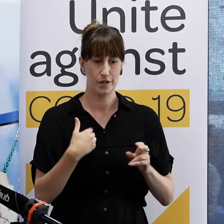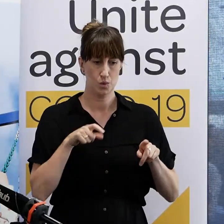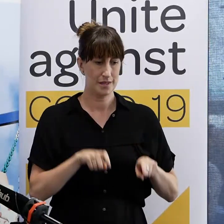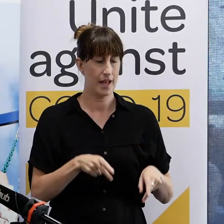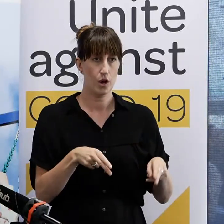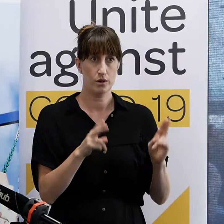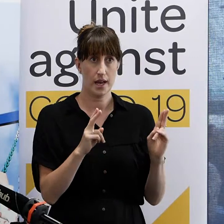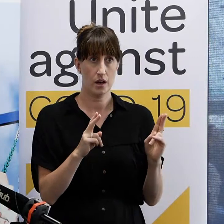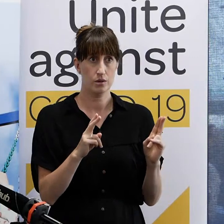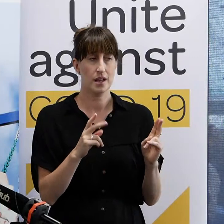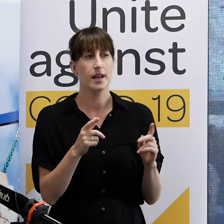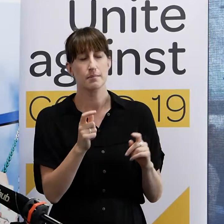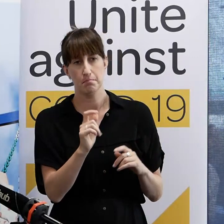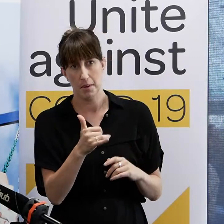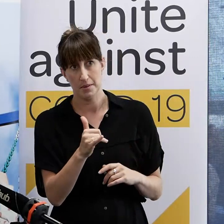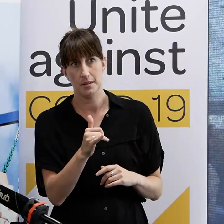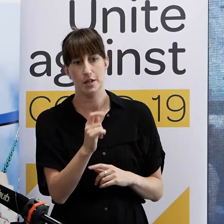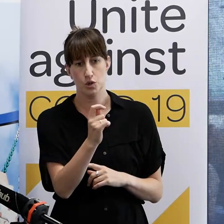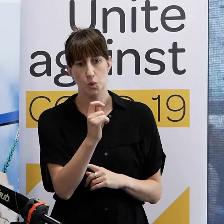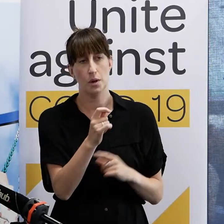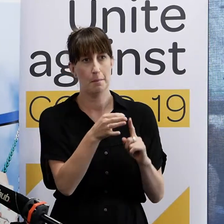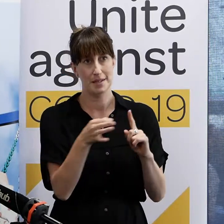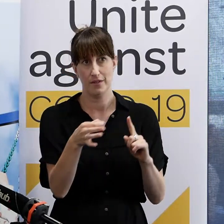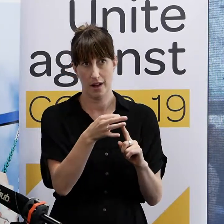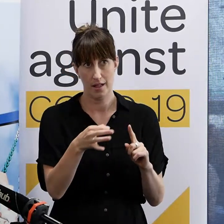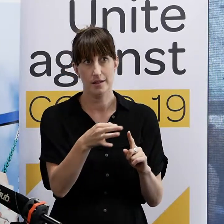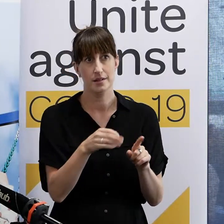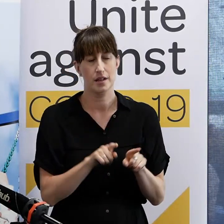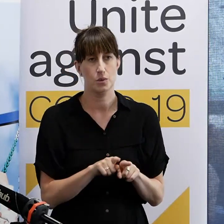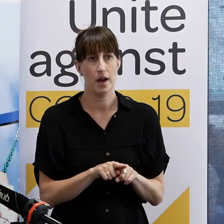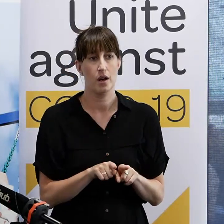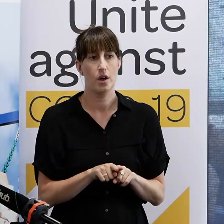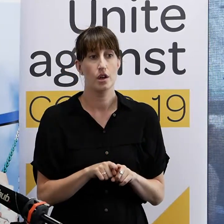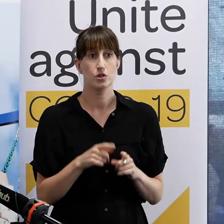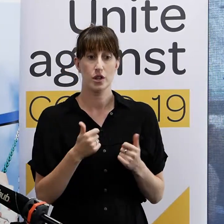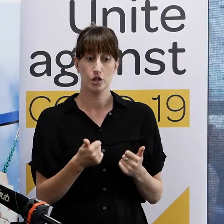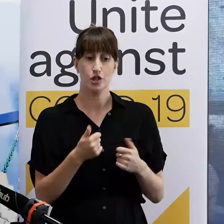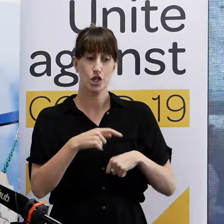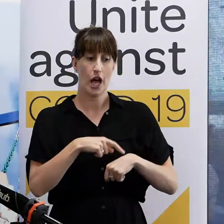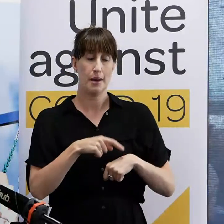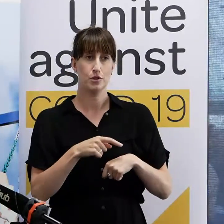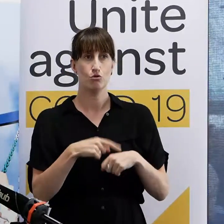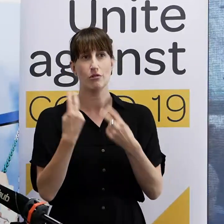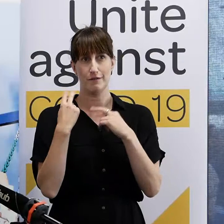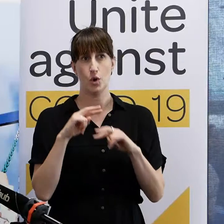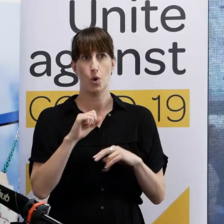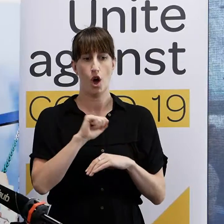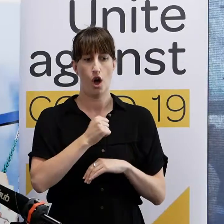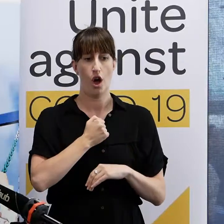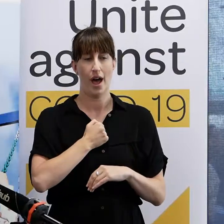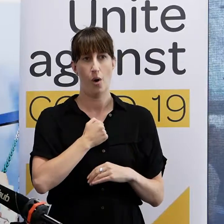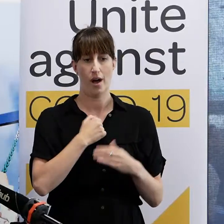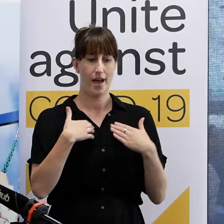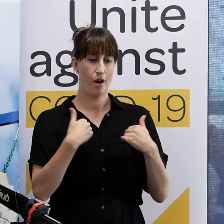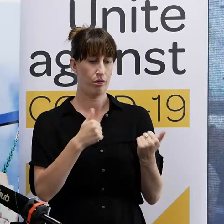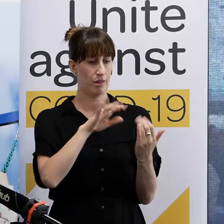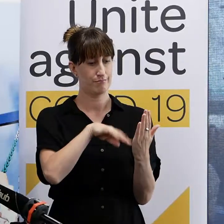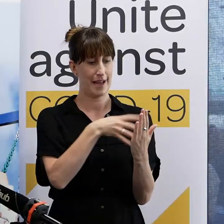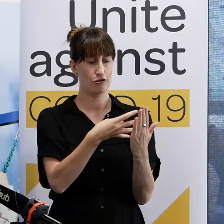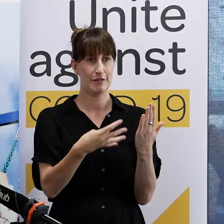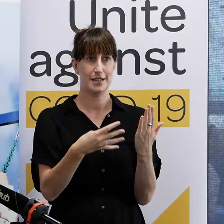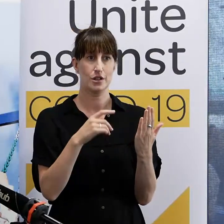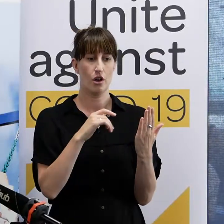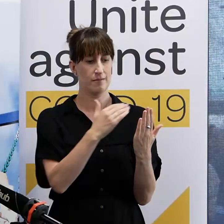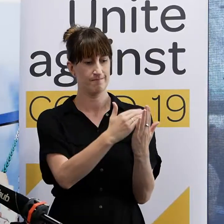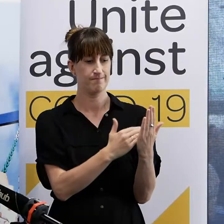to do that, to look at what that exemptions matrix looks like. Of course, if there's quarantine-free travel from